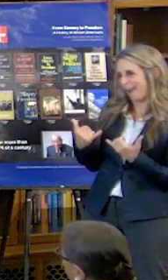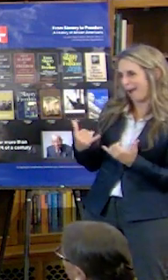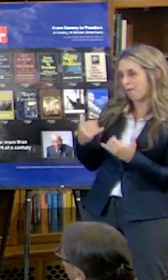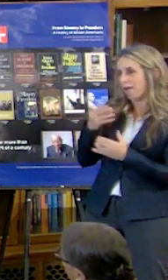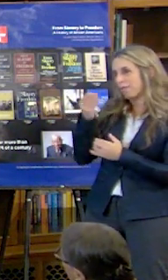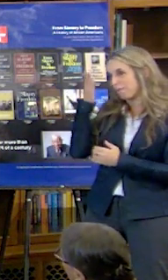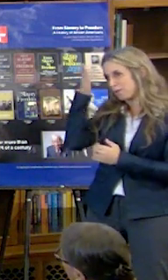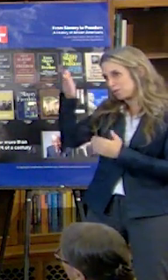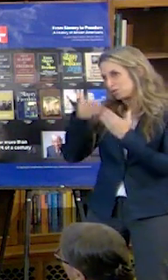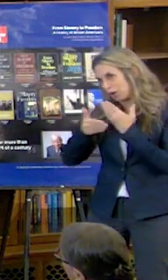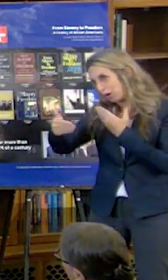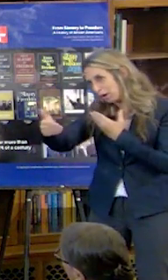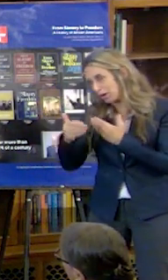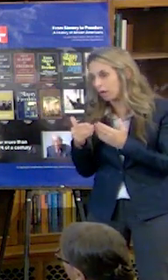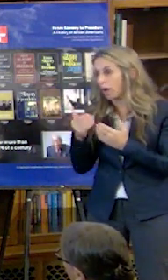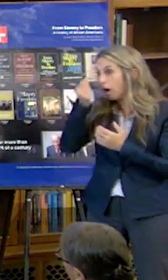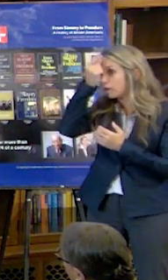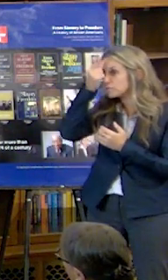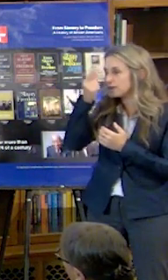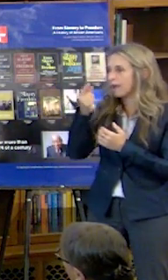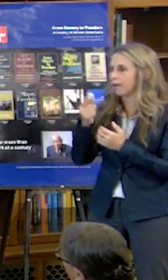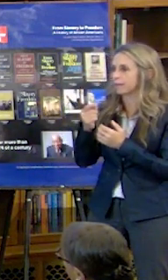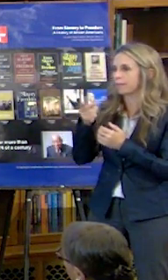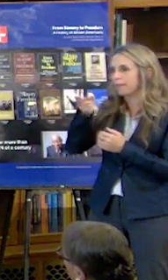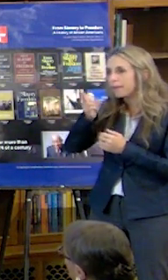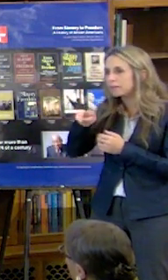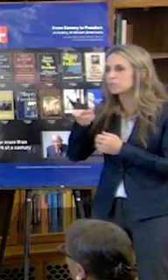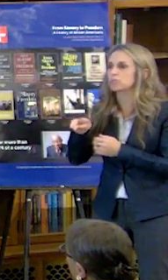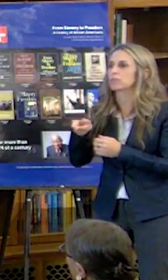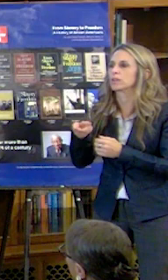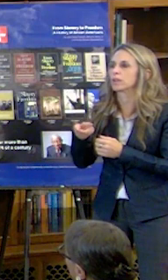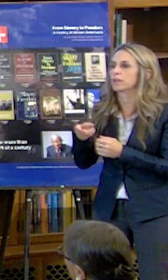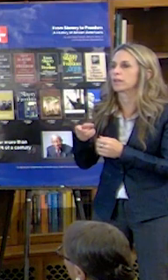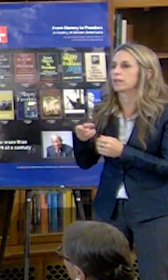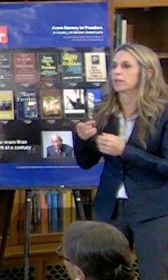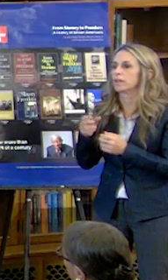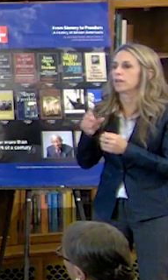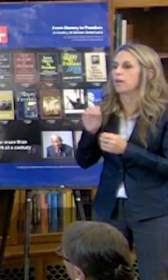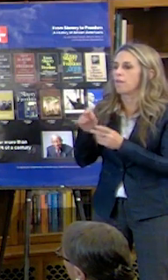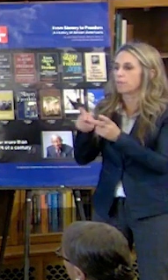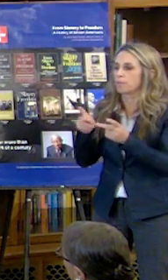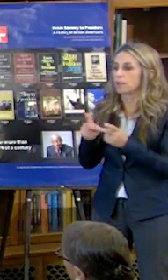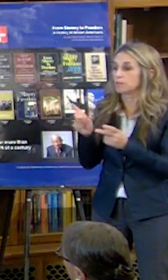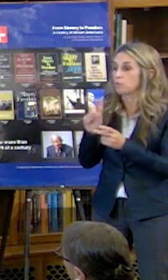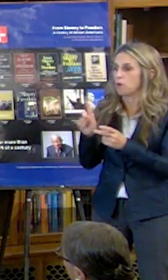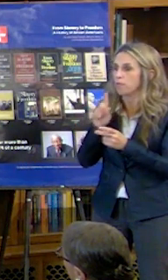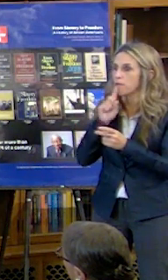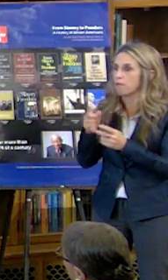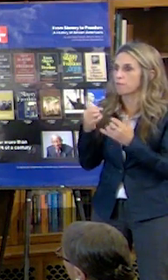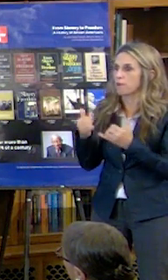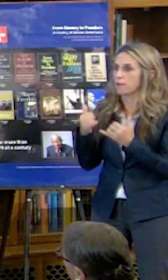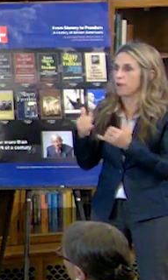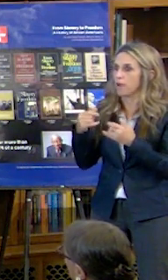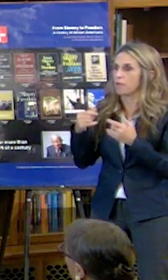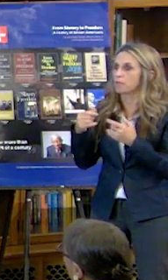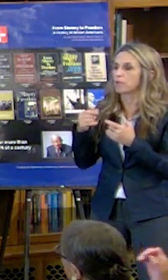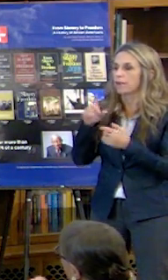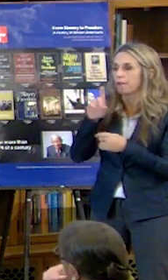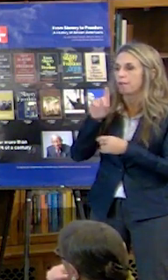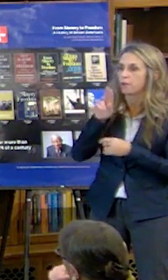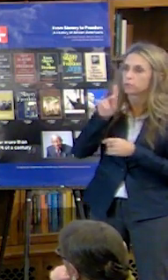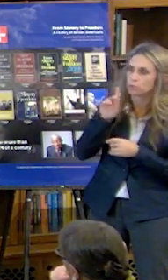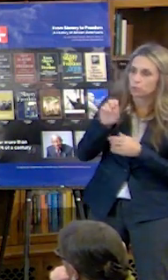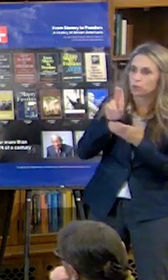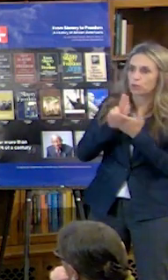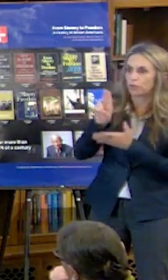the future understand the history the place that they're at dur Duke University